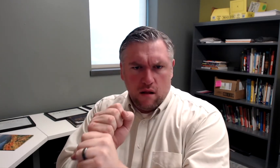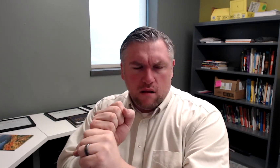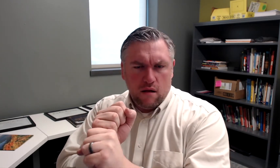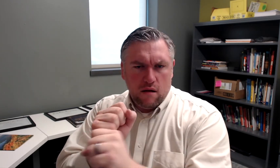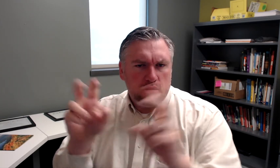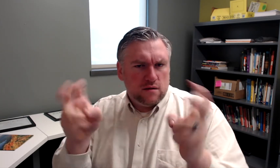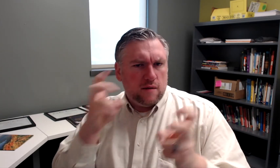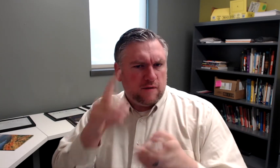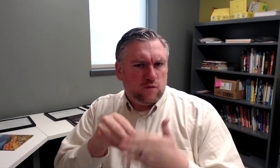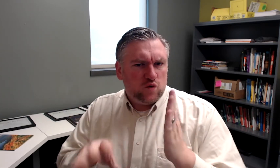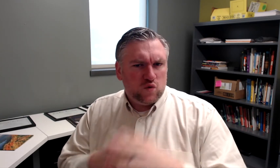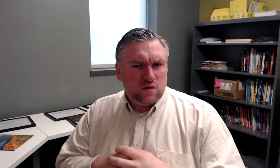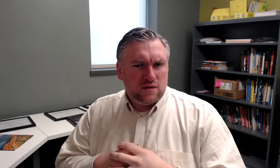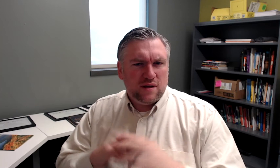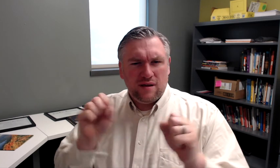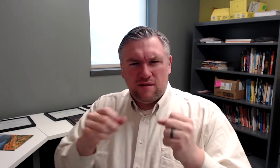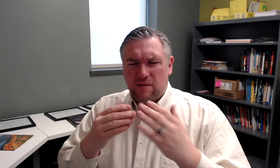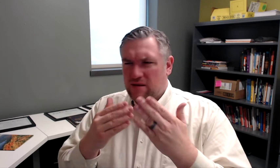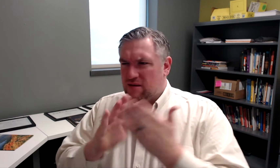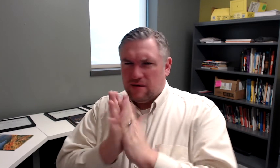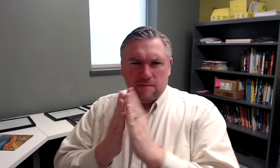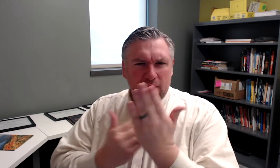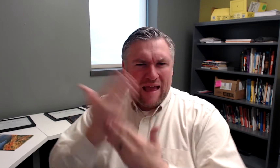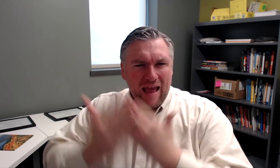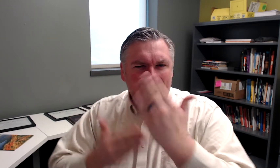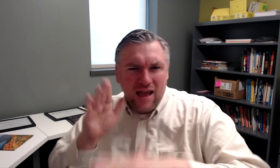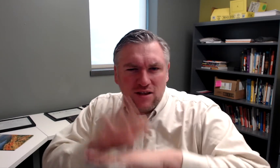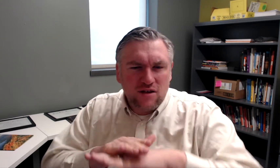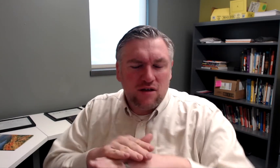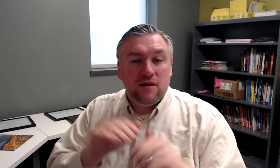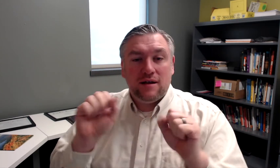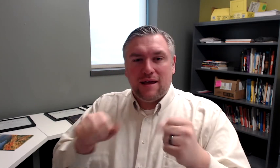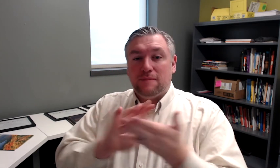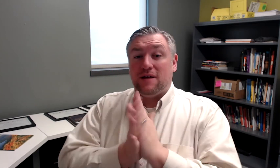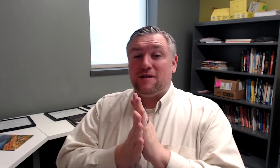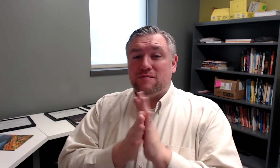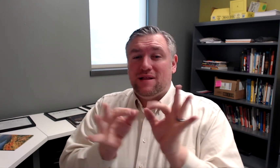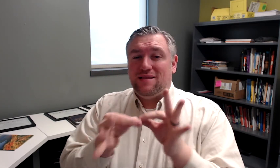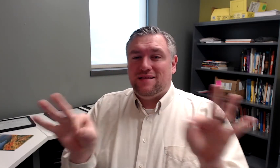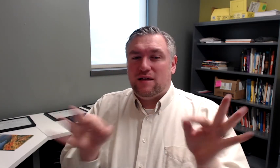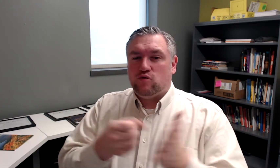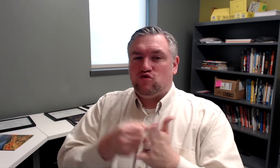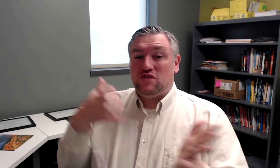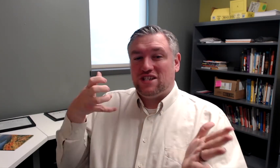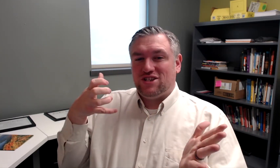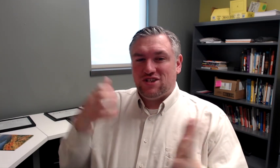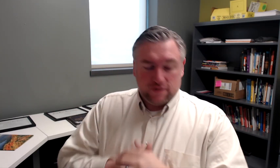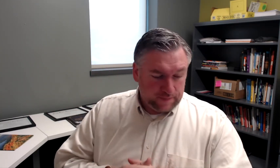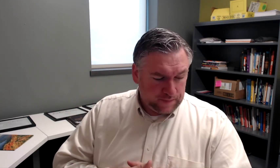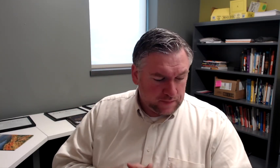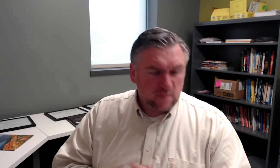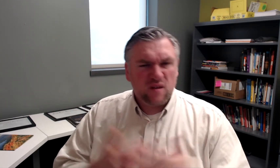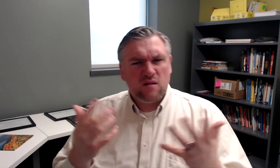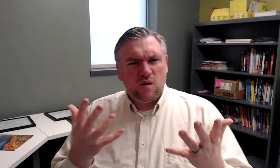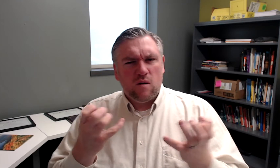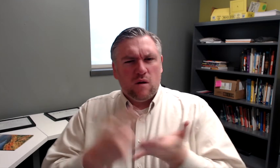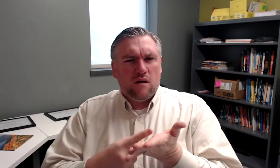Science can be so fascinating for students, can be so hands-on, and can be such a